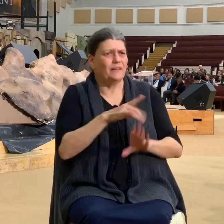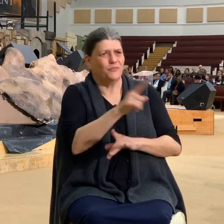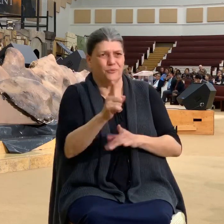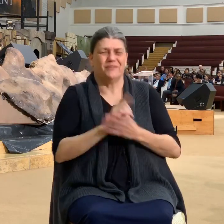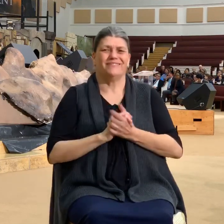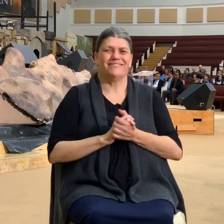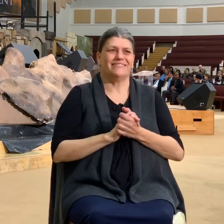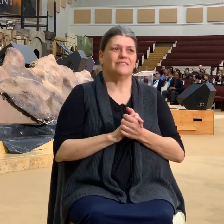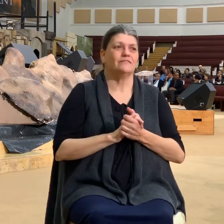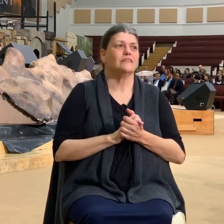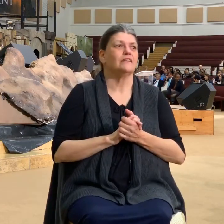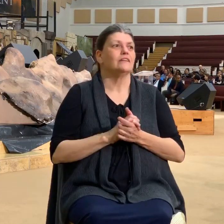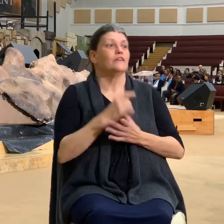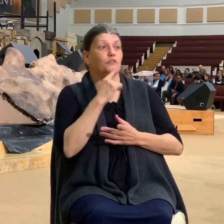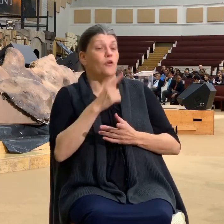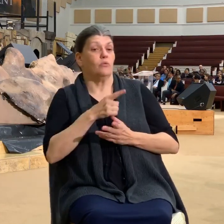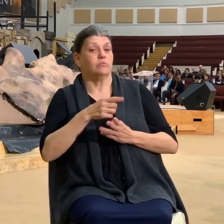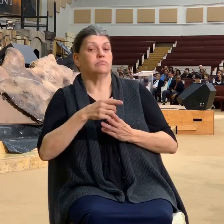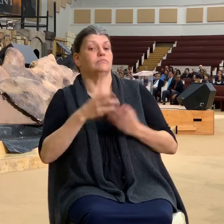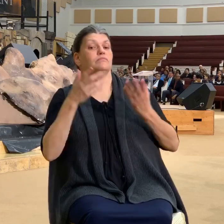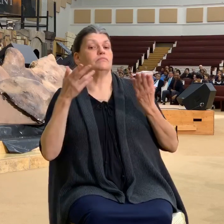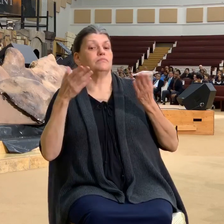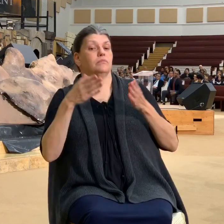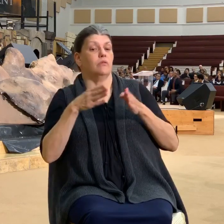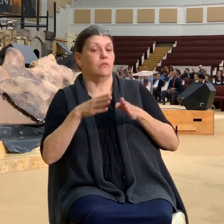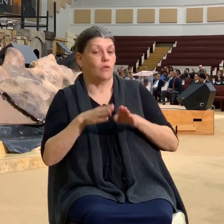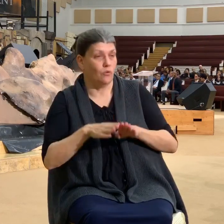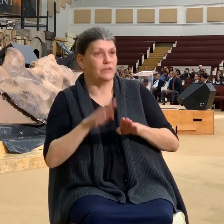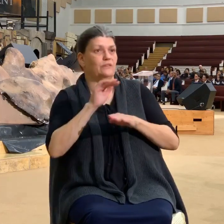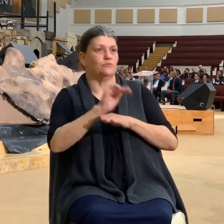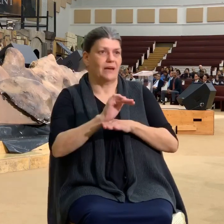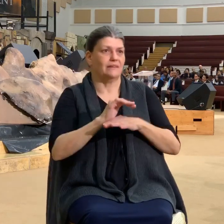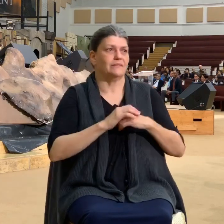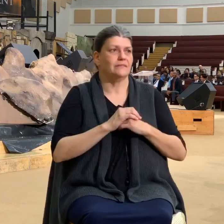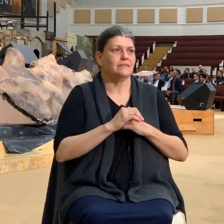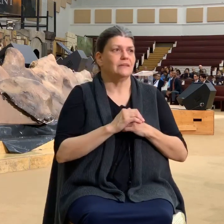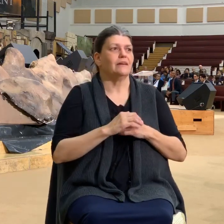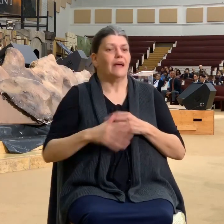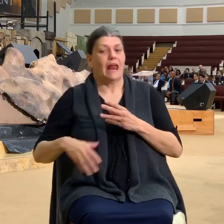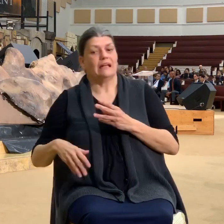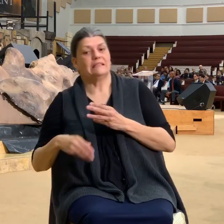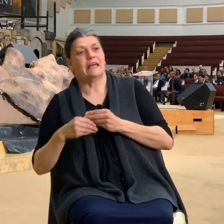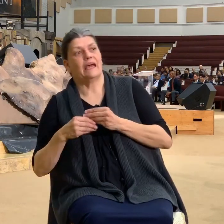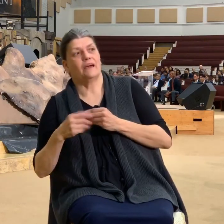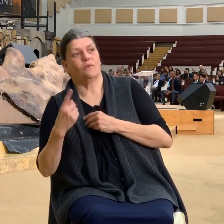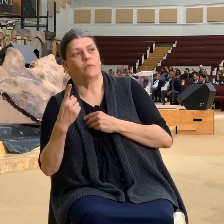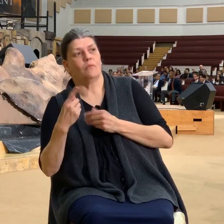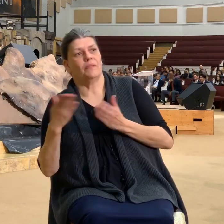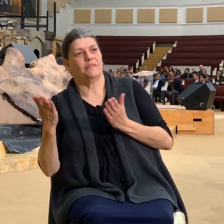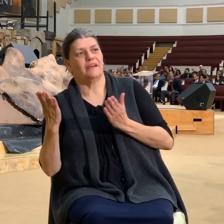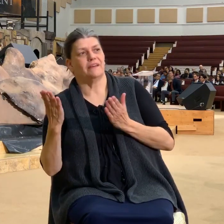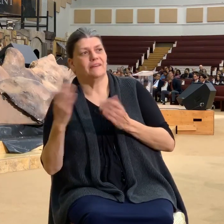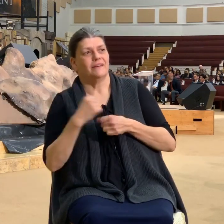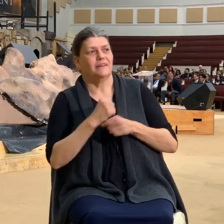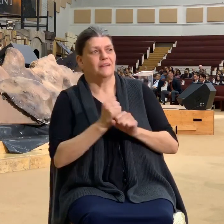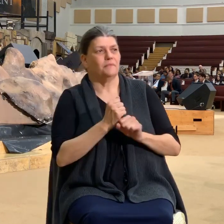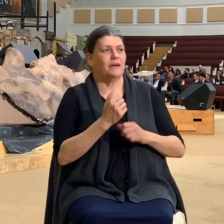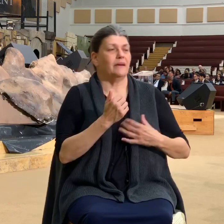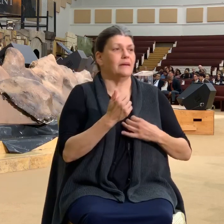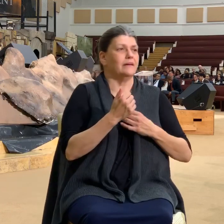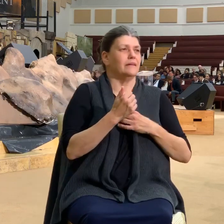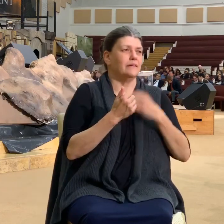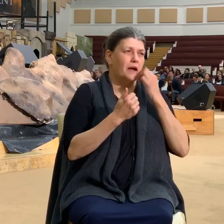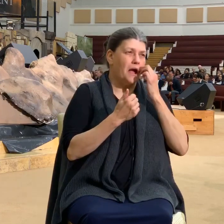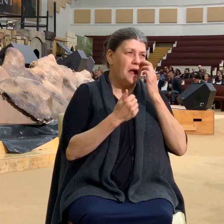So I'll close up tonight's session, and by tagging on, I'm going to make my remarks based off